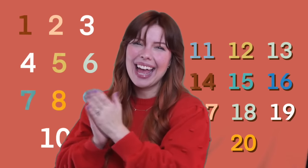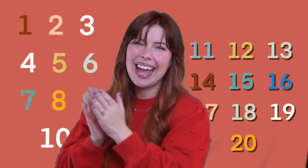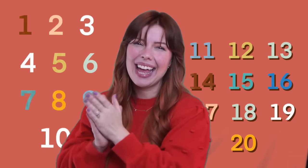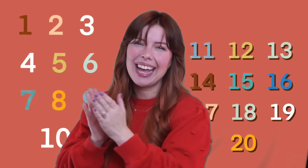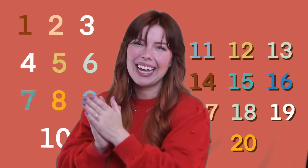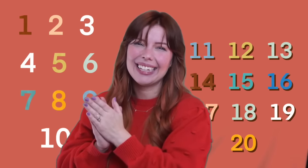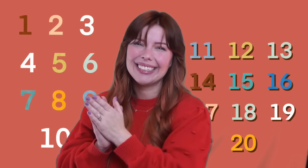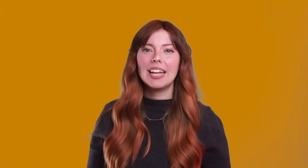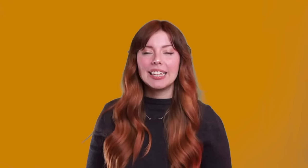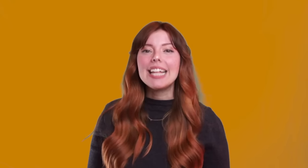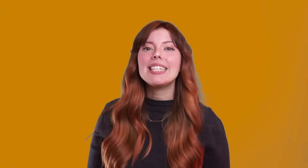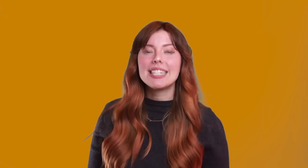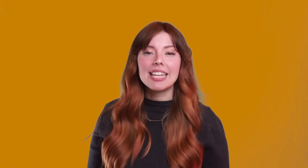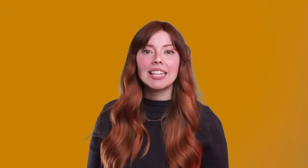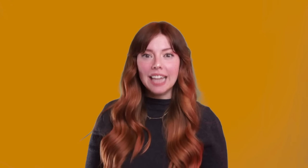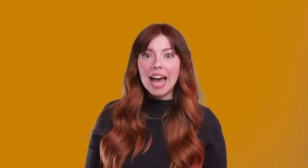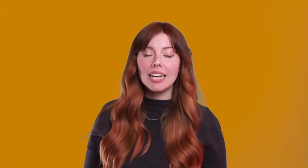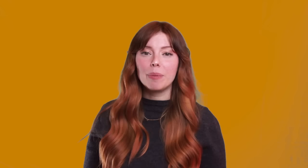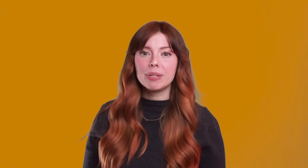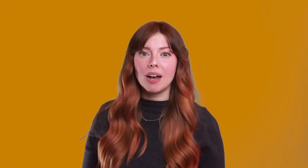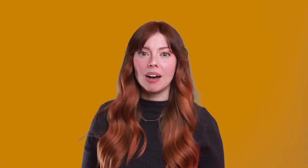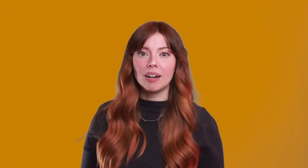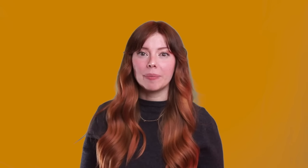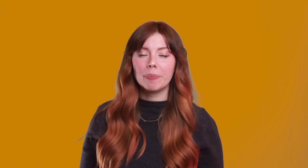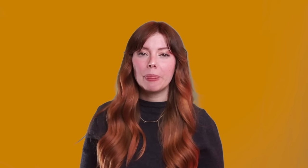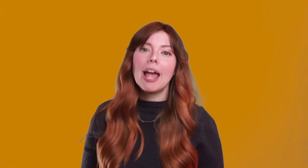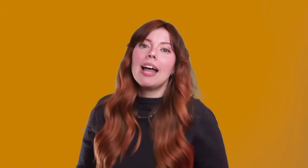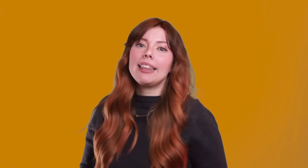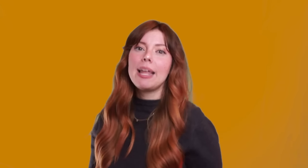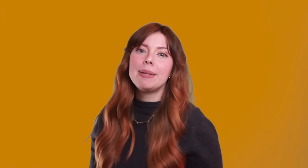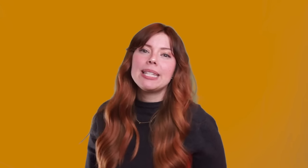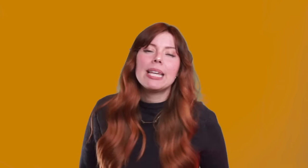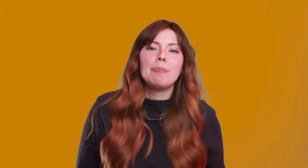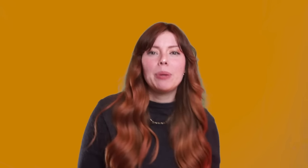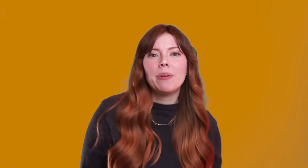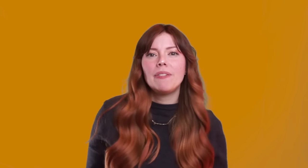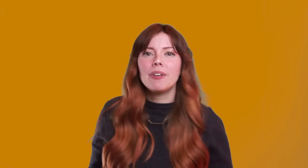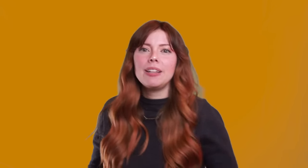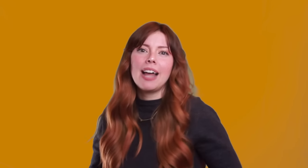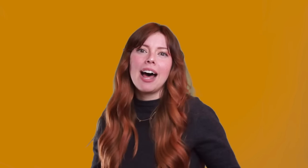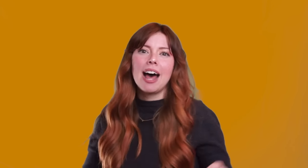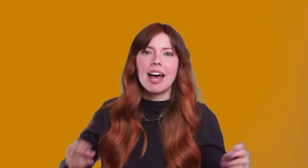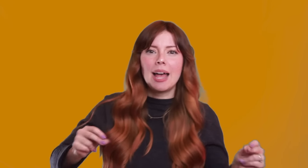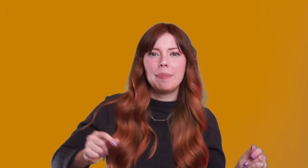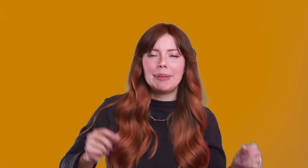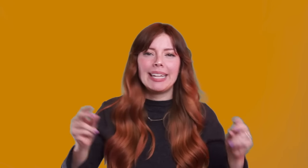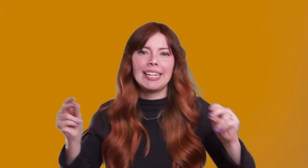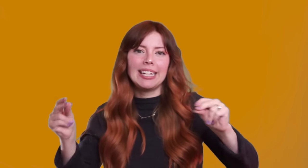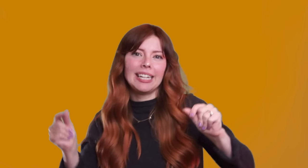Yay! Let's sing the lineup song. Let me see a beautiful line, please.